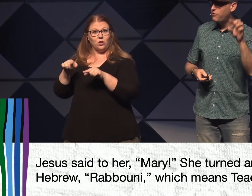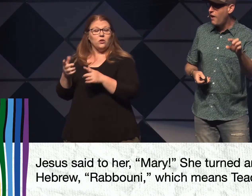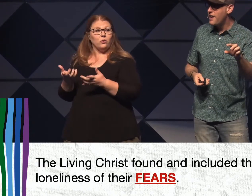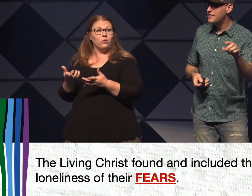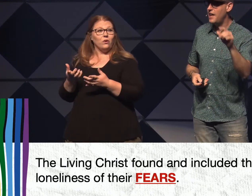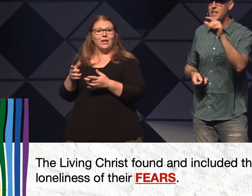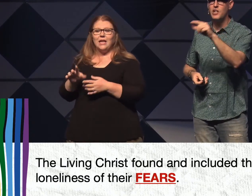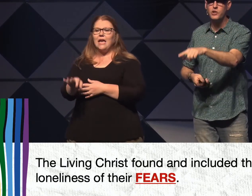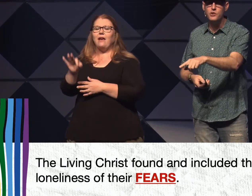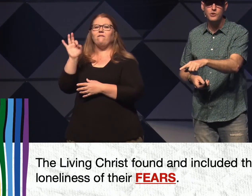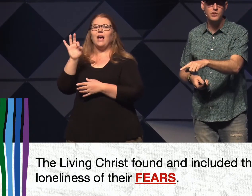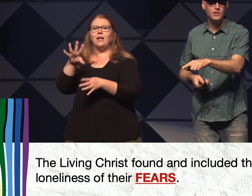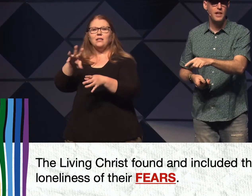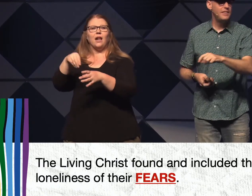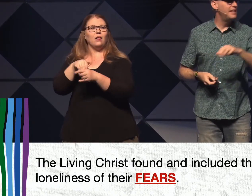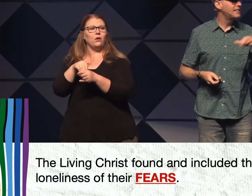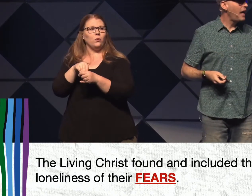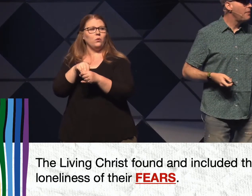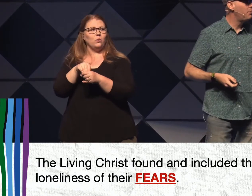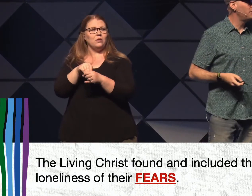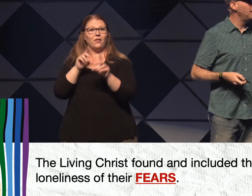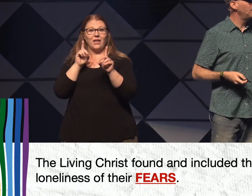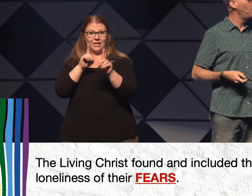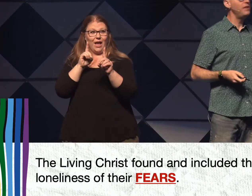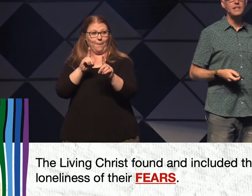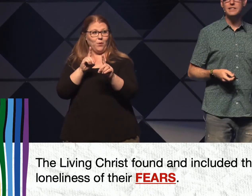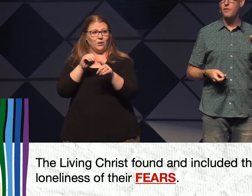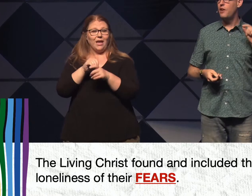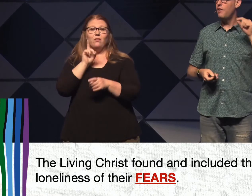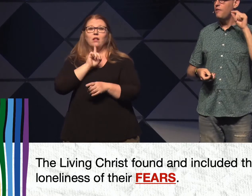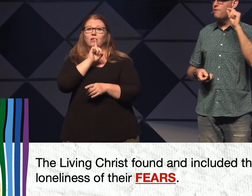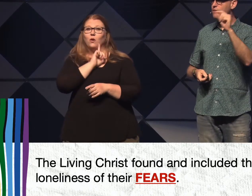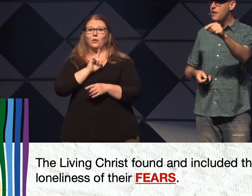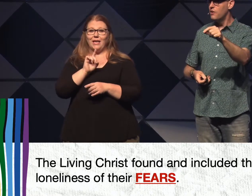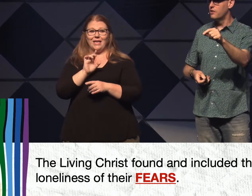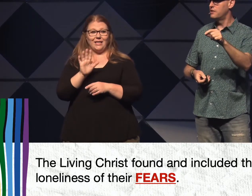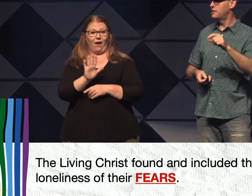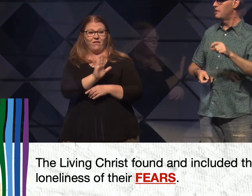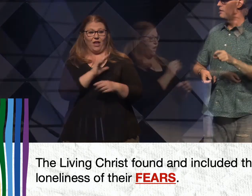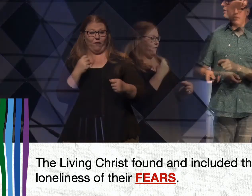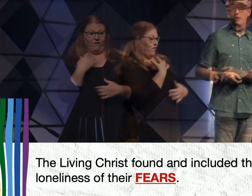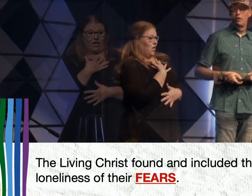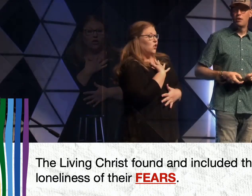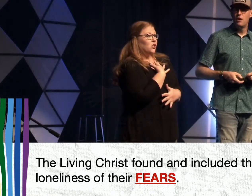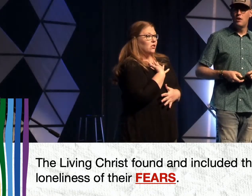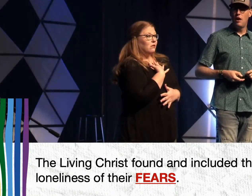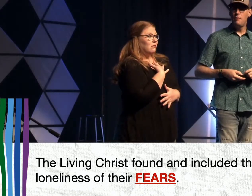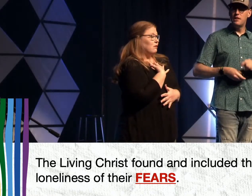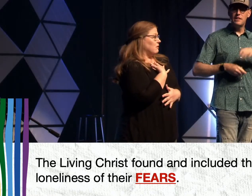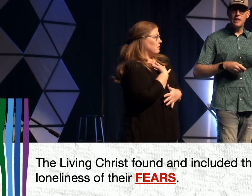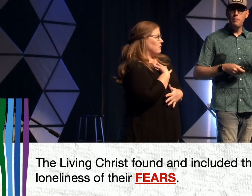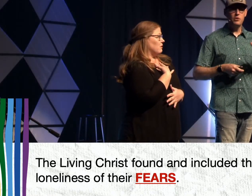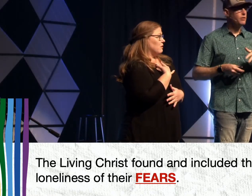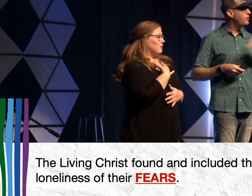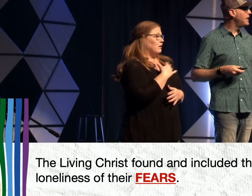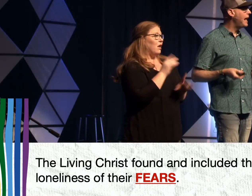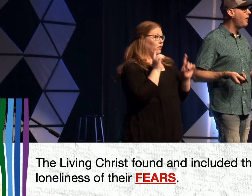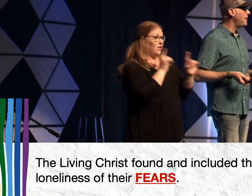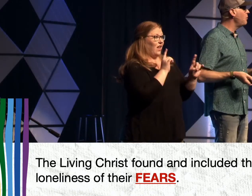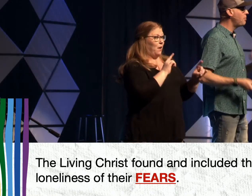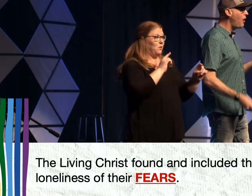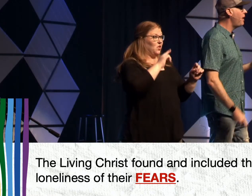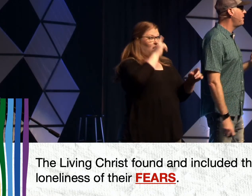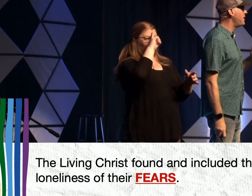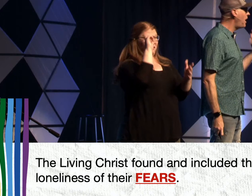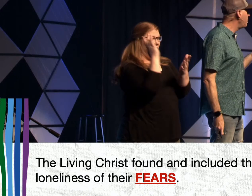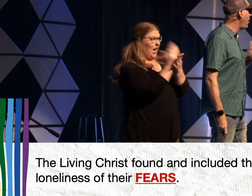Christ finds and includes the disciples in the loneliness of their fears. I mean, the disciples are freaking out.